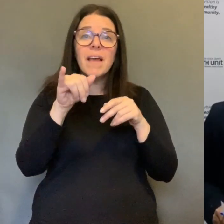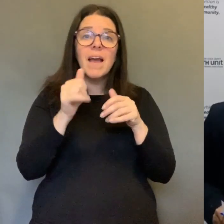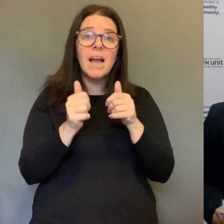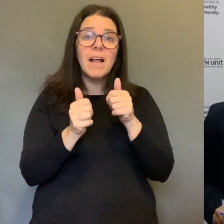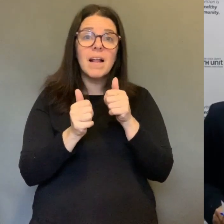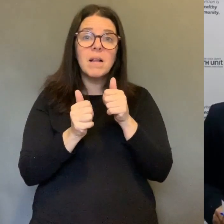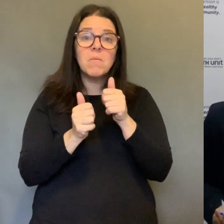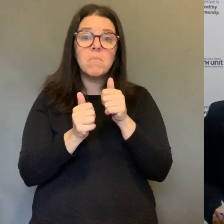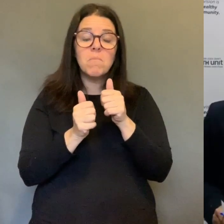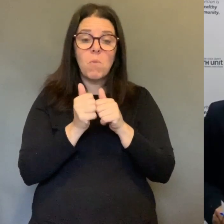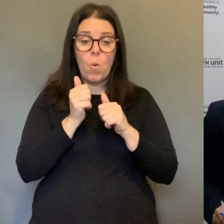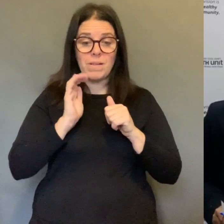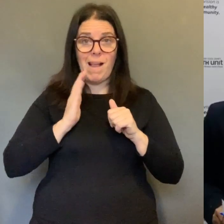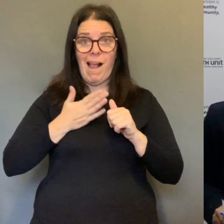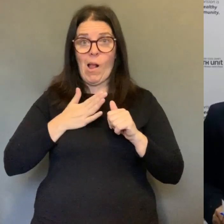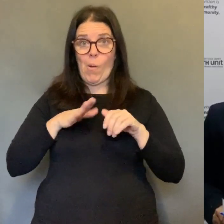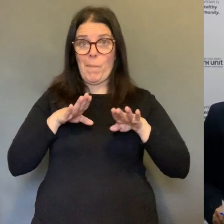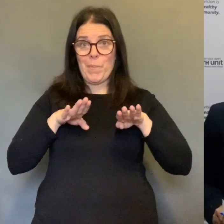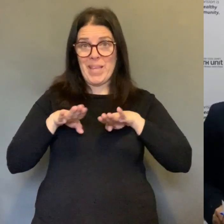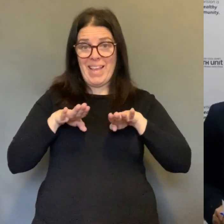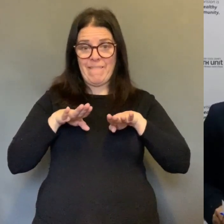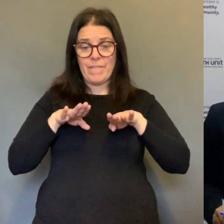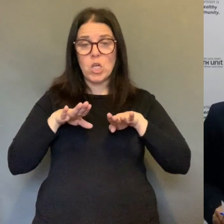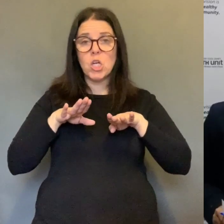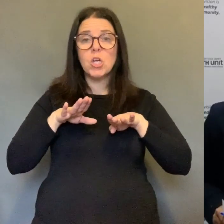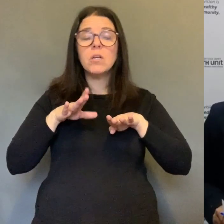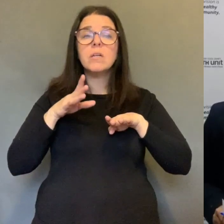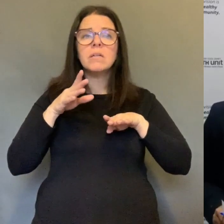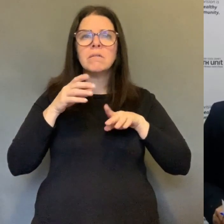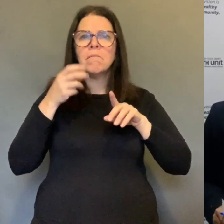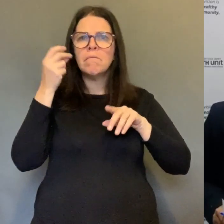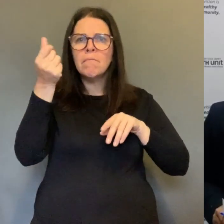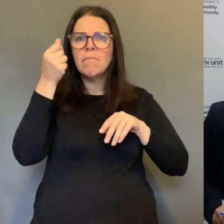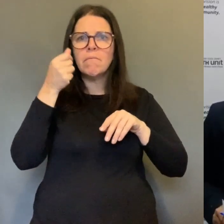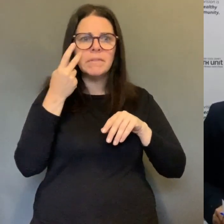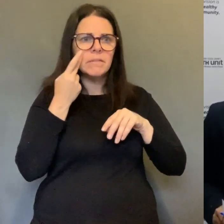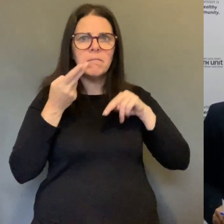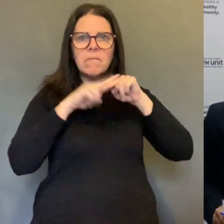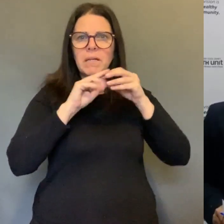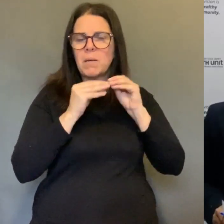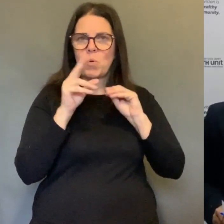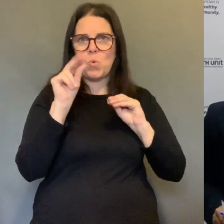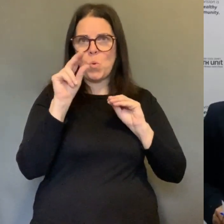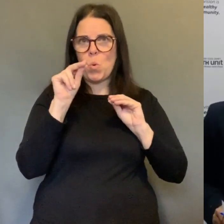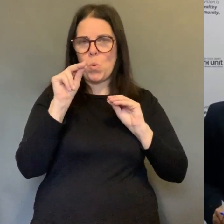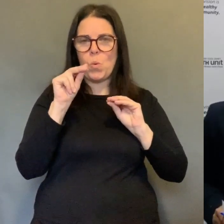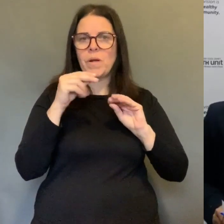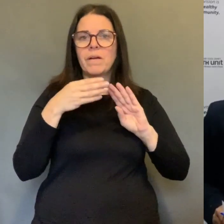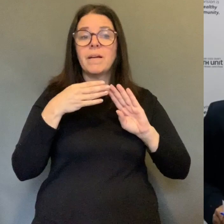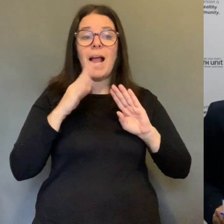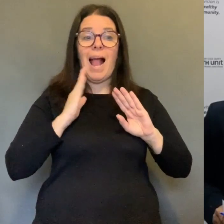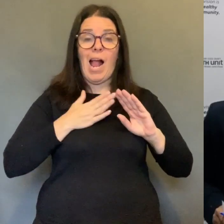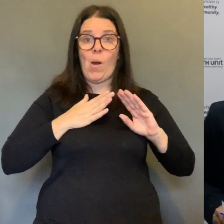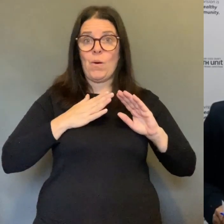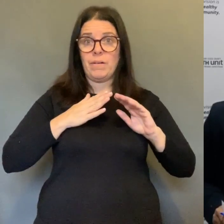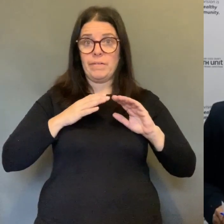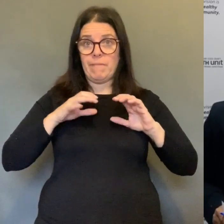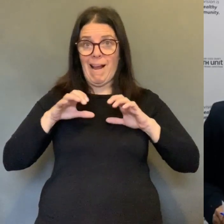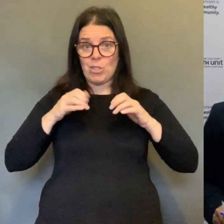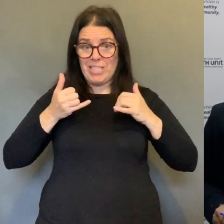as as long as we have cases in our community, the likelihood of spreading it in our community is